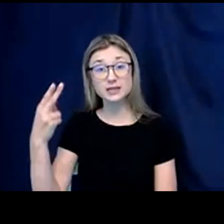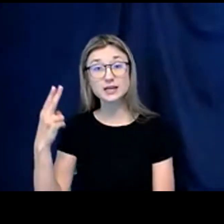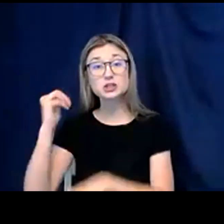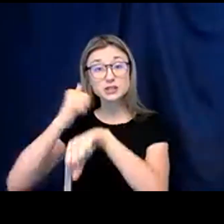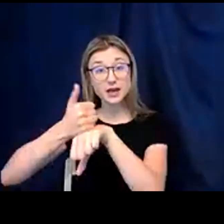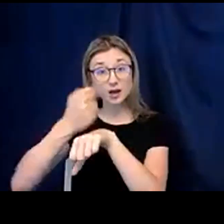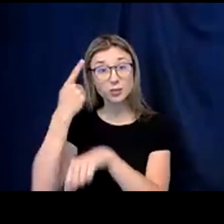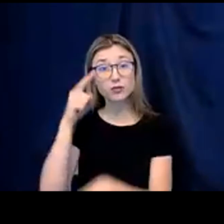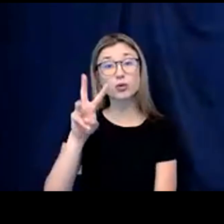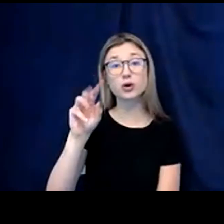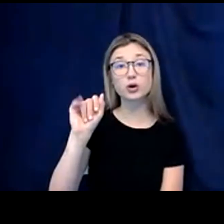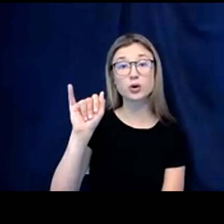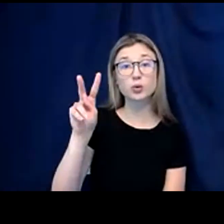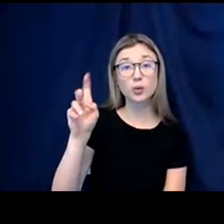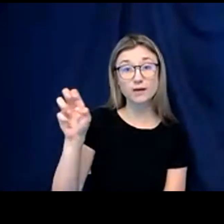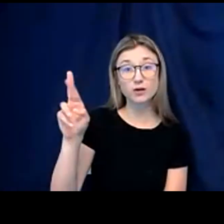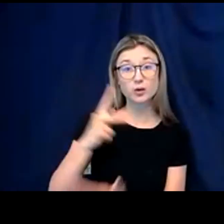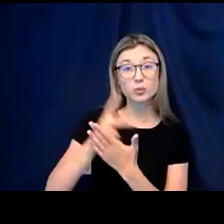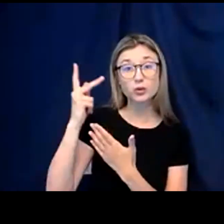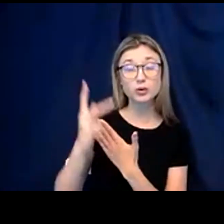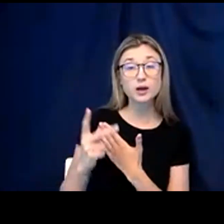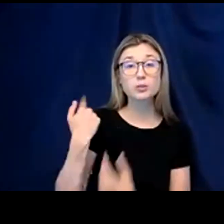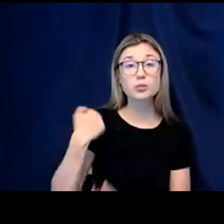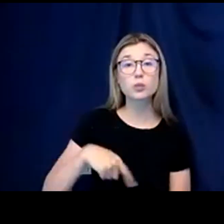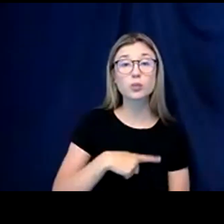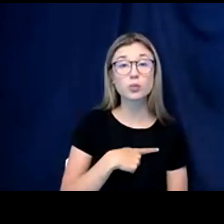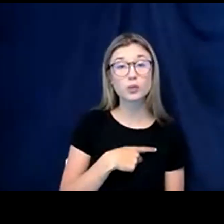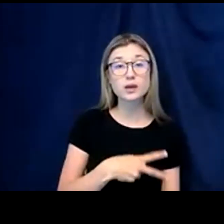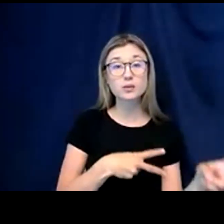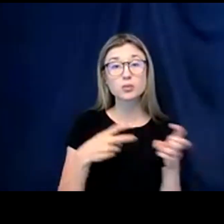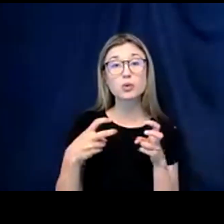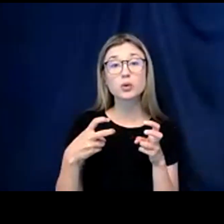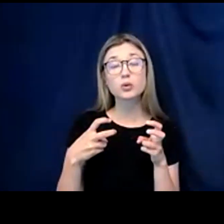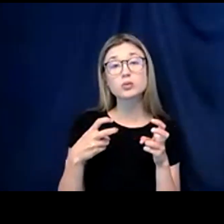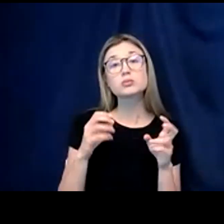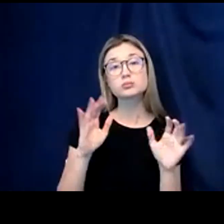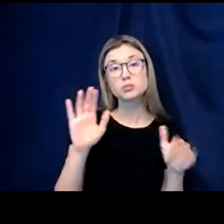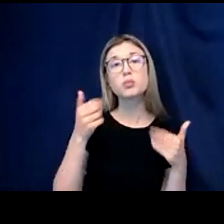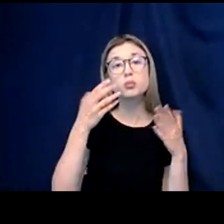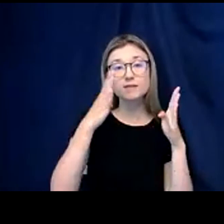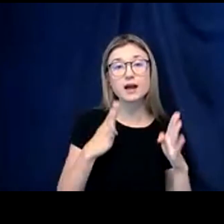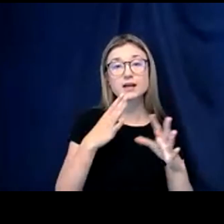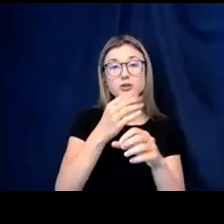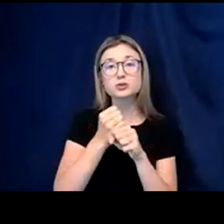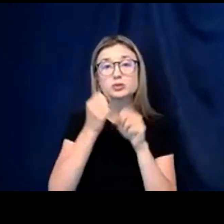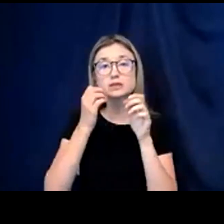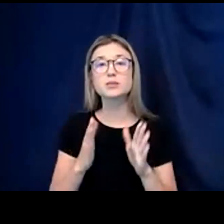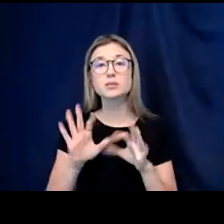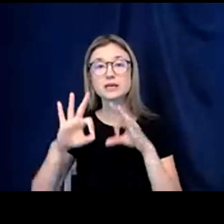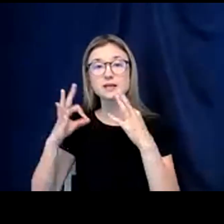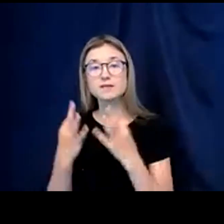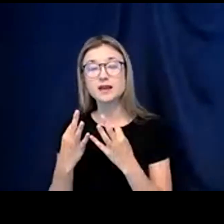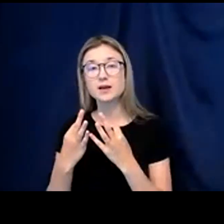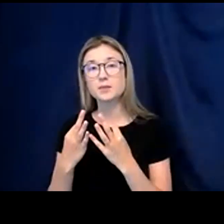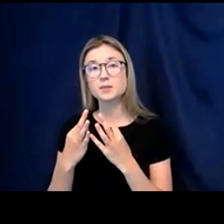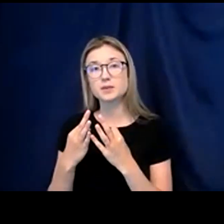programs. So, we polled providers, recipients, family members, self-advocates